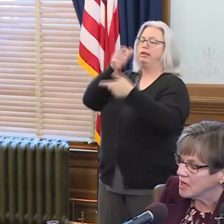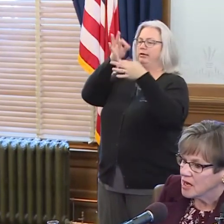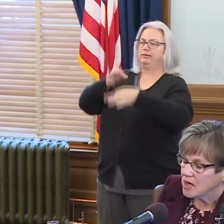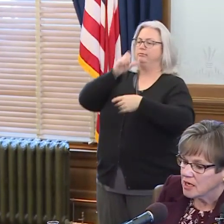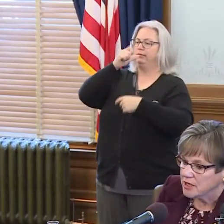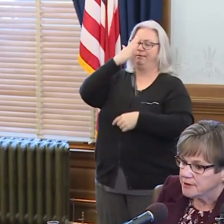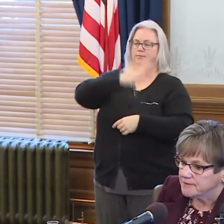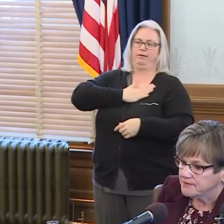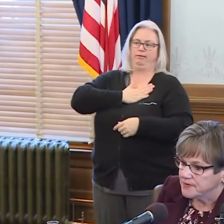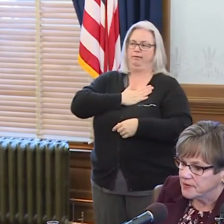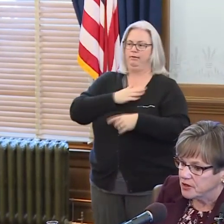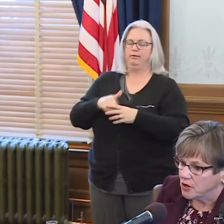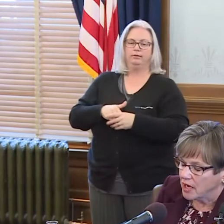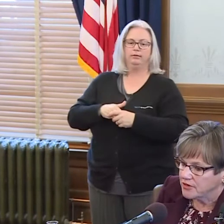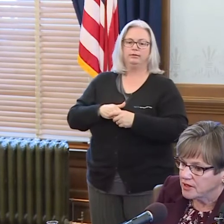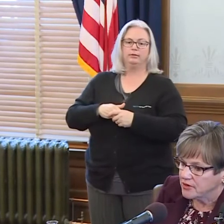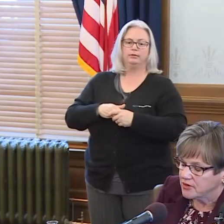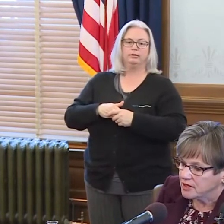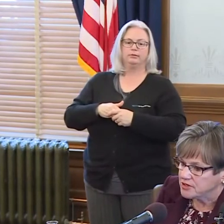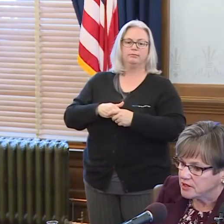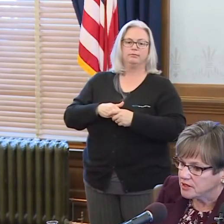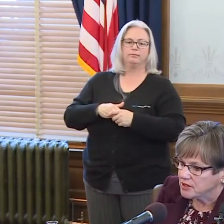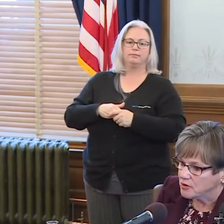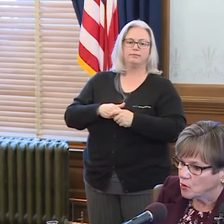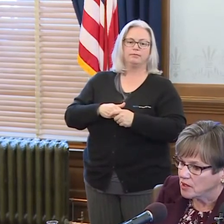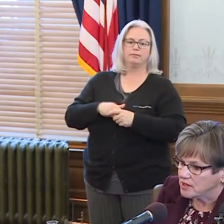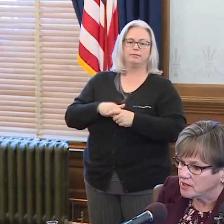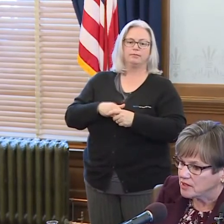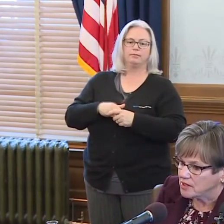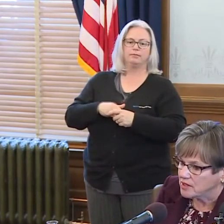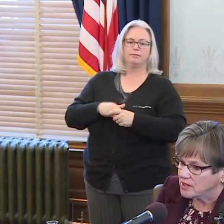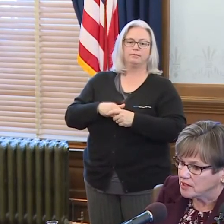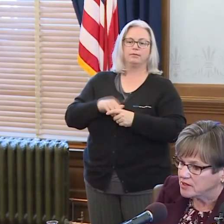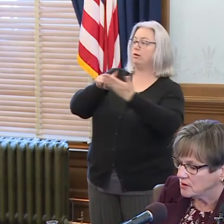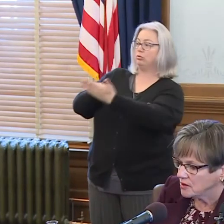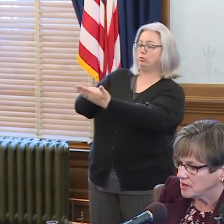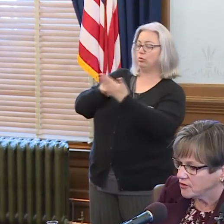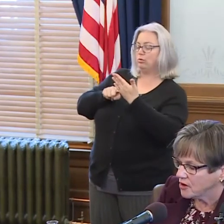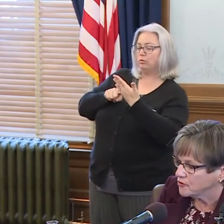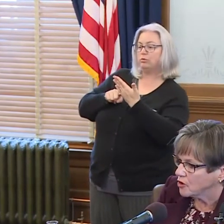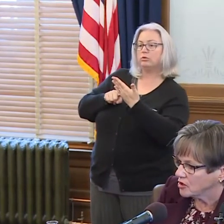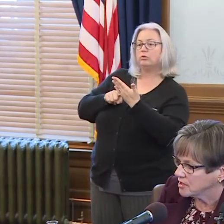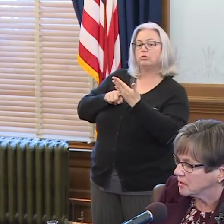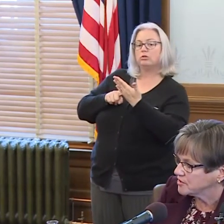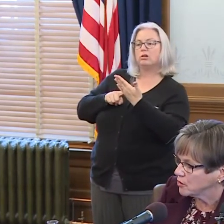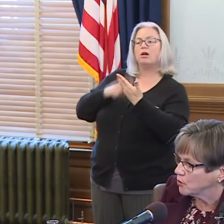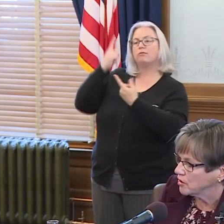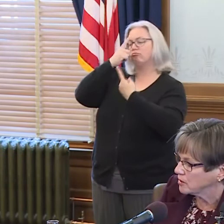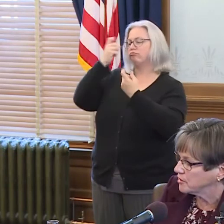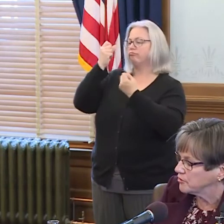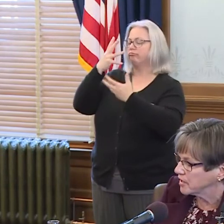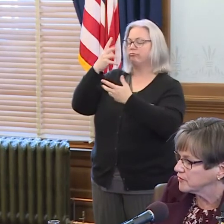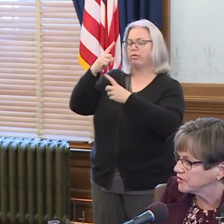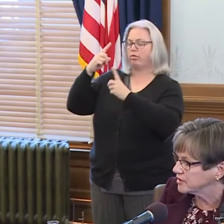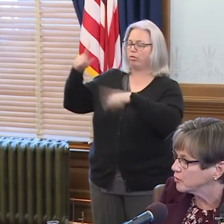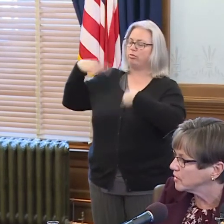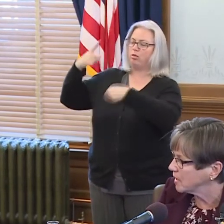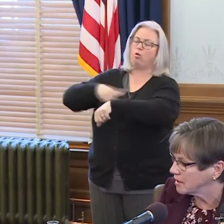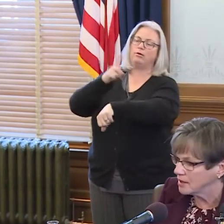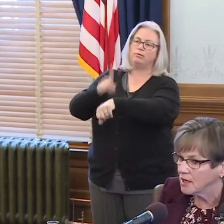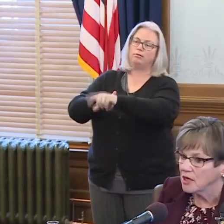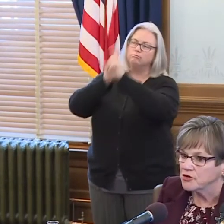me. I think that what it tells us is what I've thought for a long time, is that we ought to be doing everything